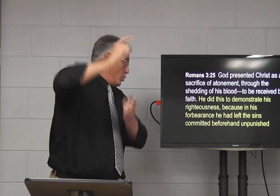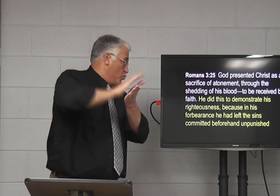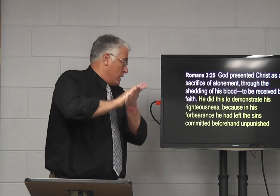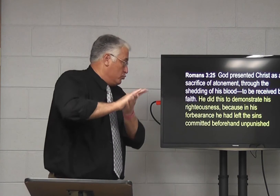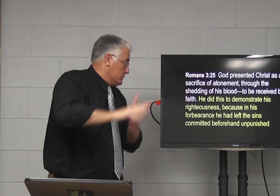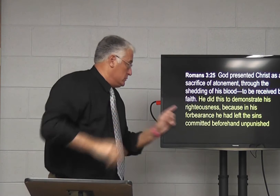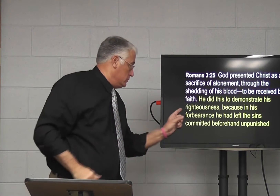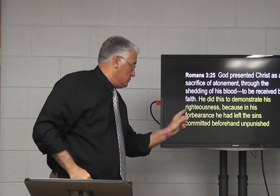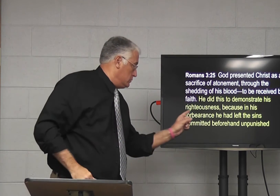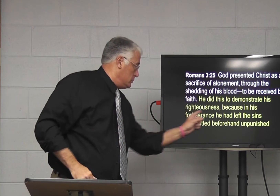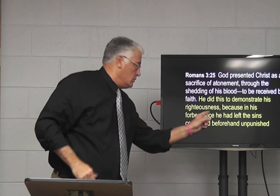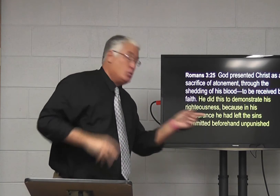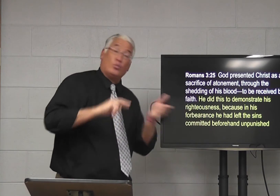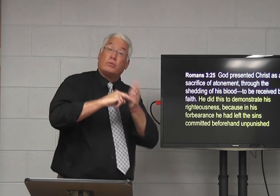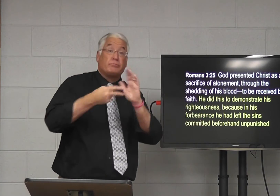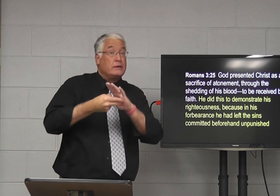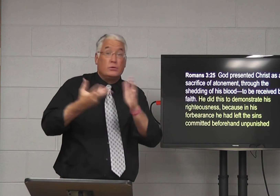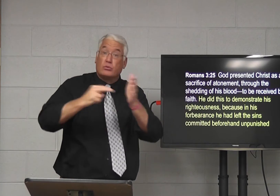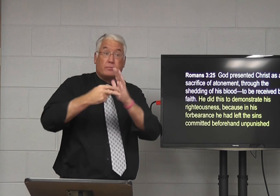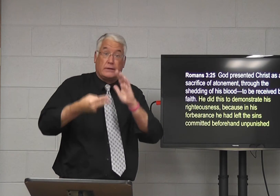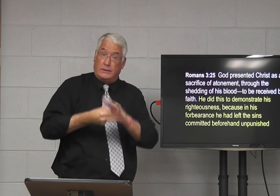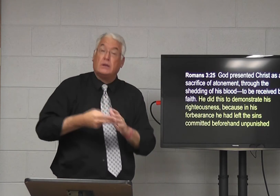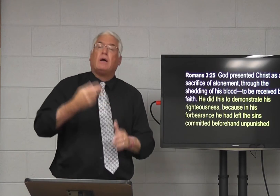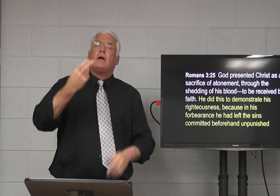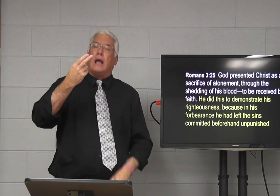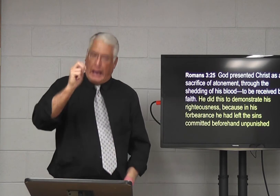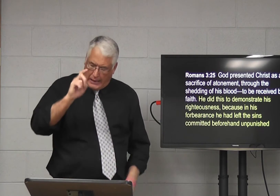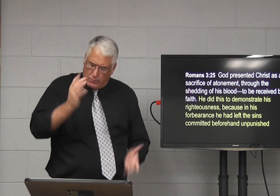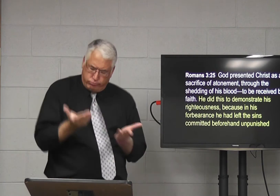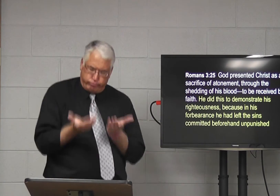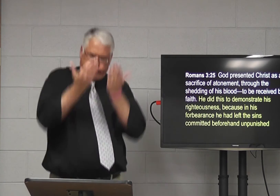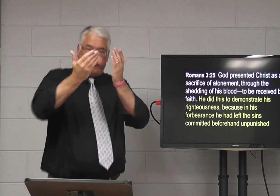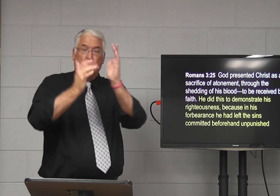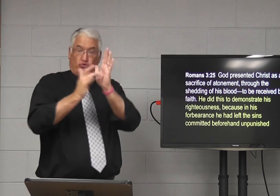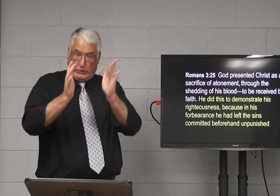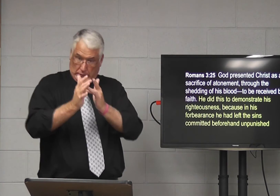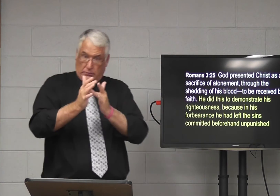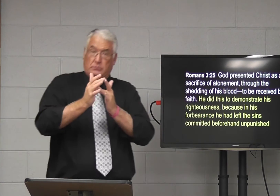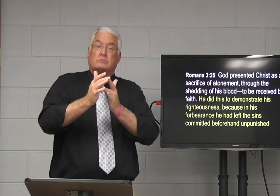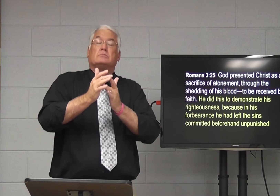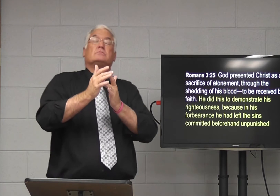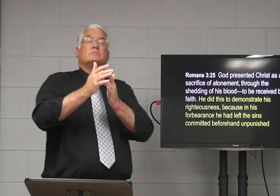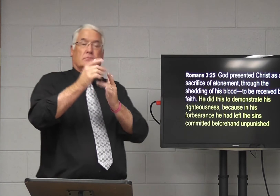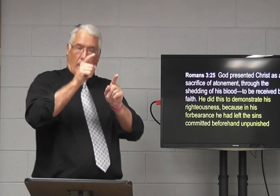his righteousness. Because, what does that mean? He sacrificed Jesus